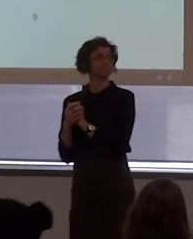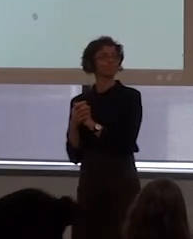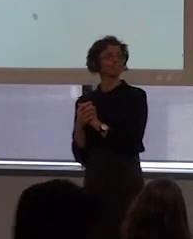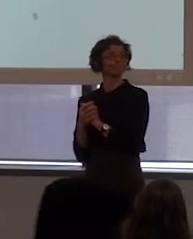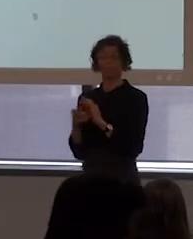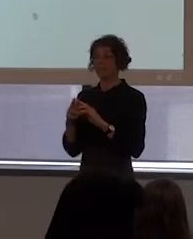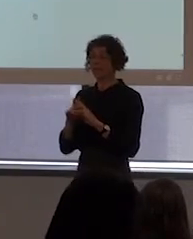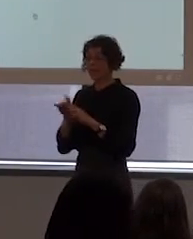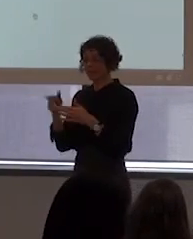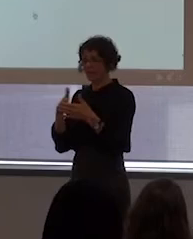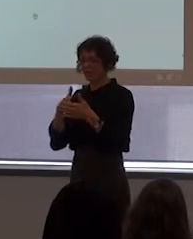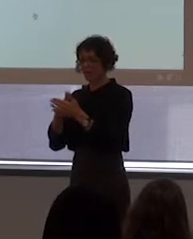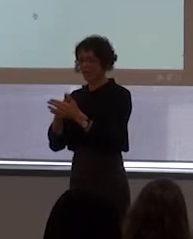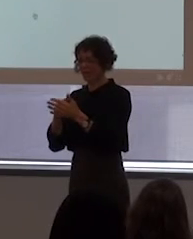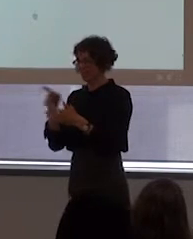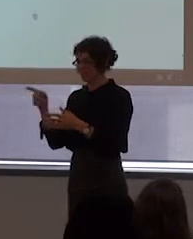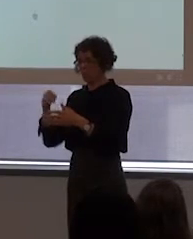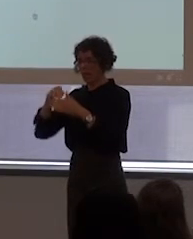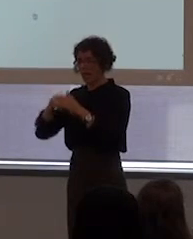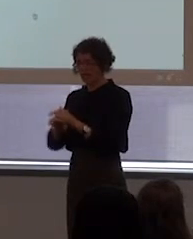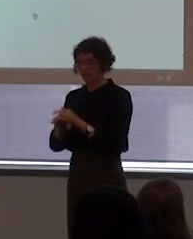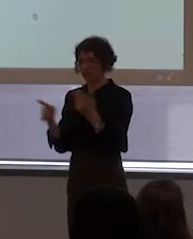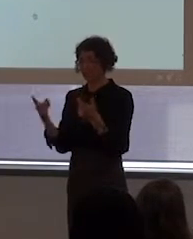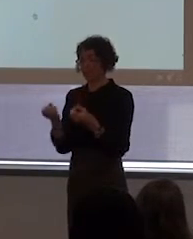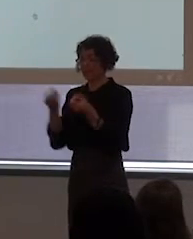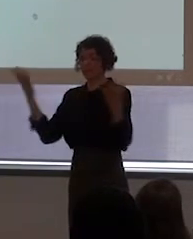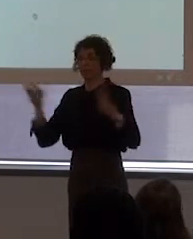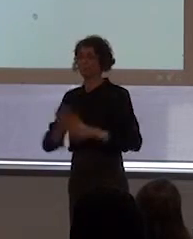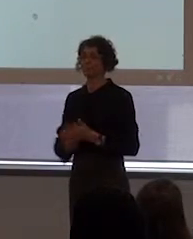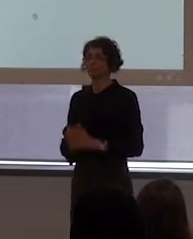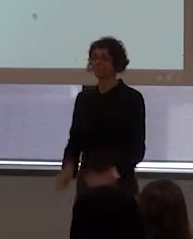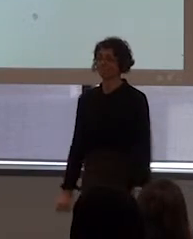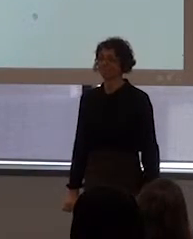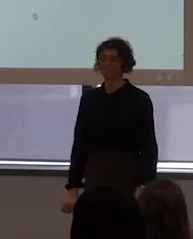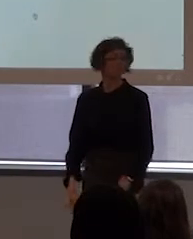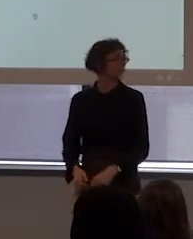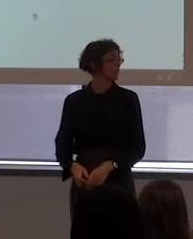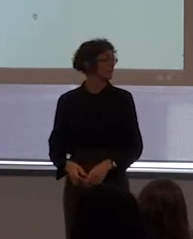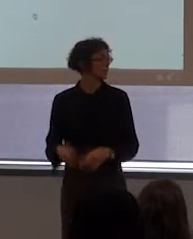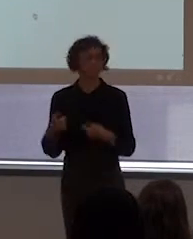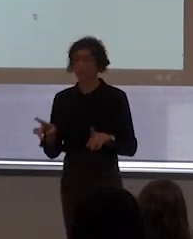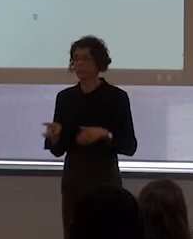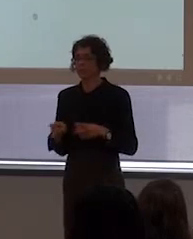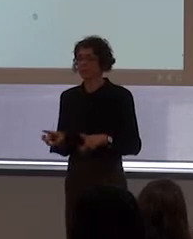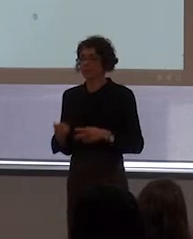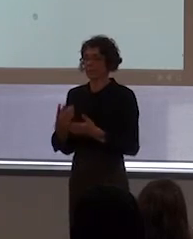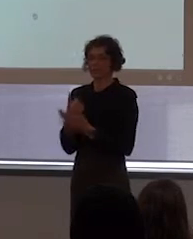and if that's a barrier for their entry, like they're giving up. Sorry, sorry, it's a bit of the music's going off here.